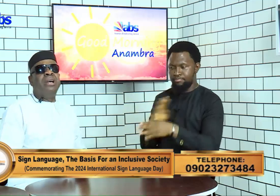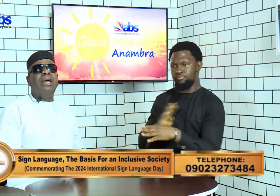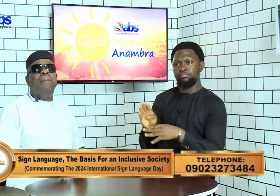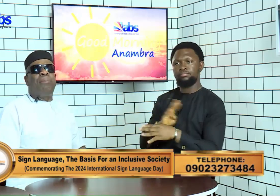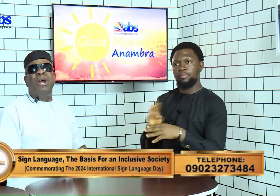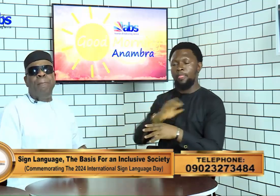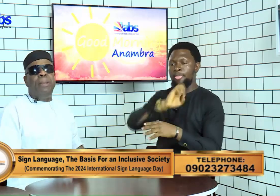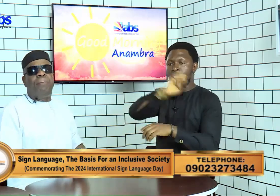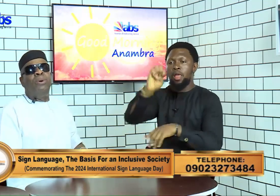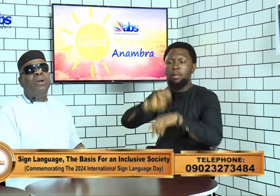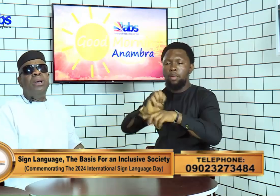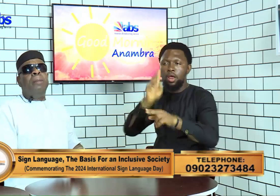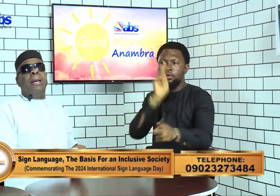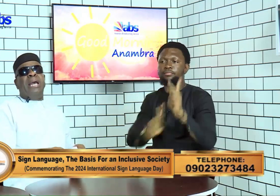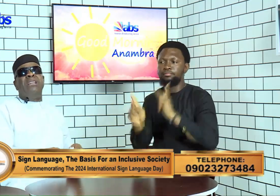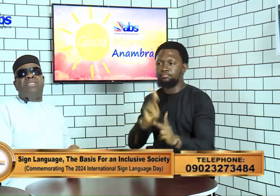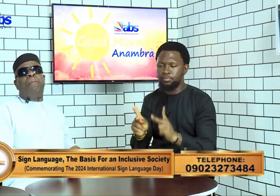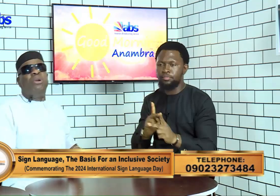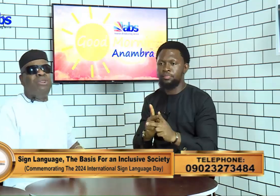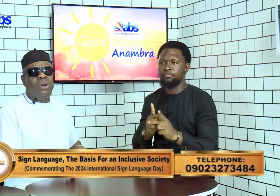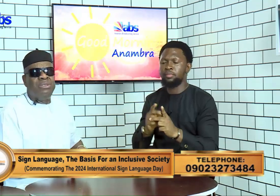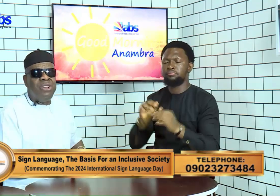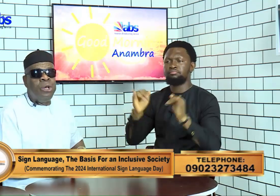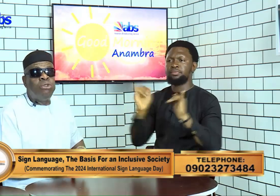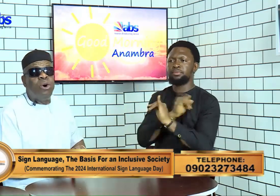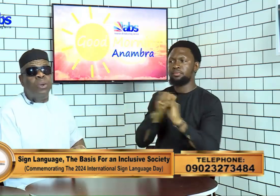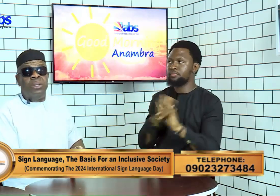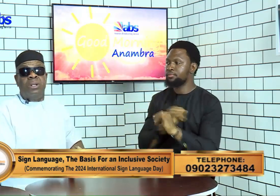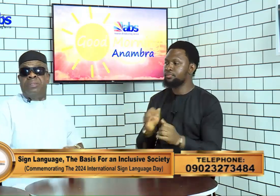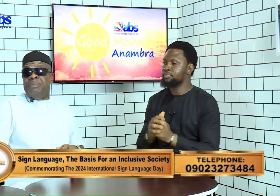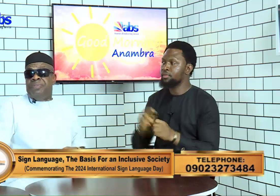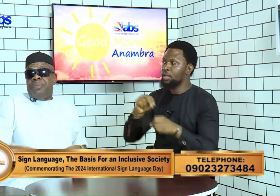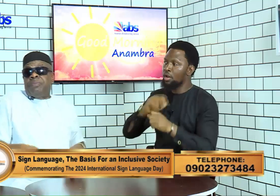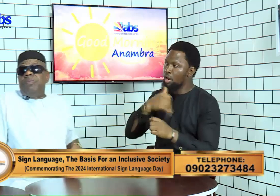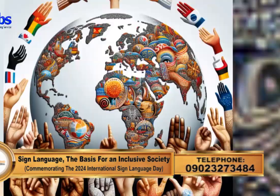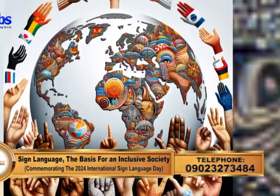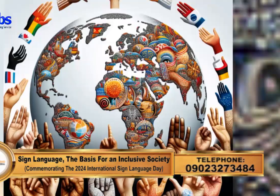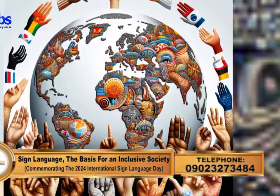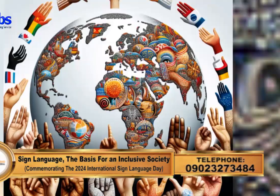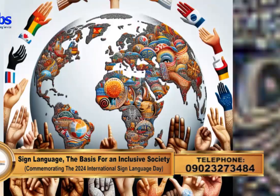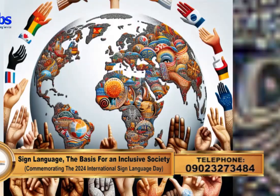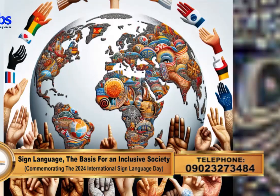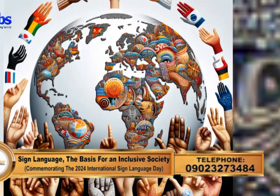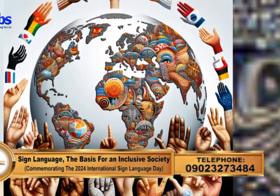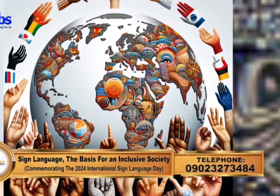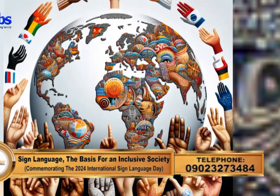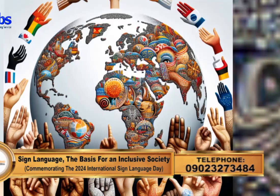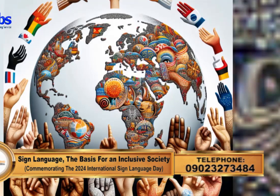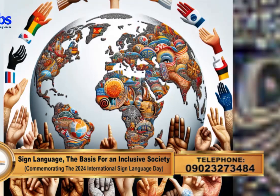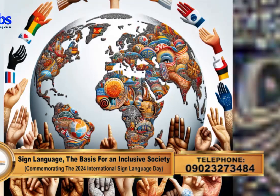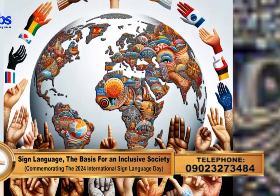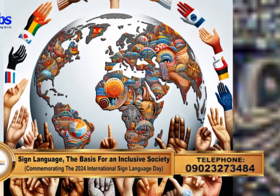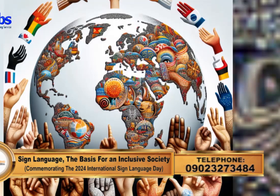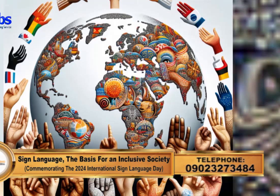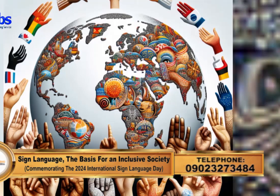businesses, employing people, entrepreneurs. So in other words, it's all about inclusiveness. They're not just limited to